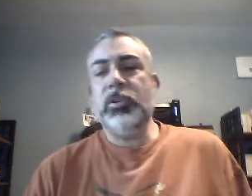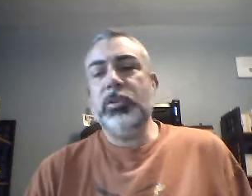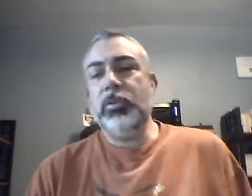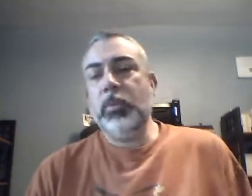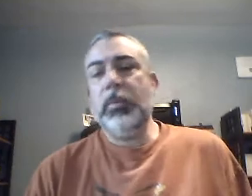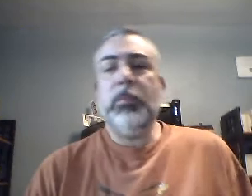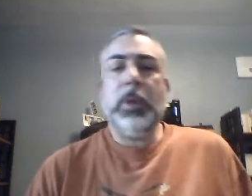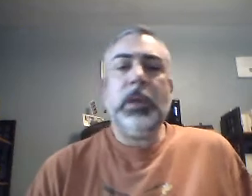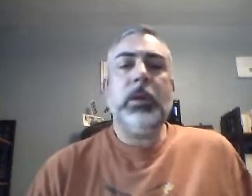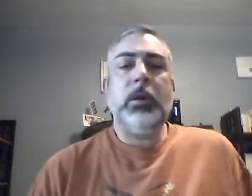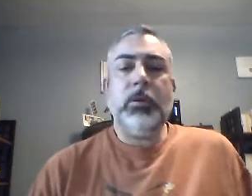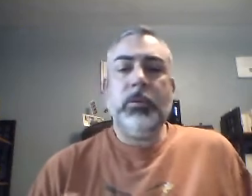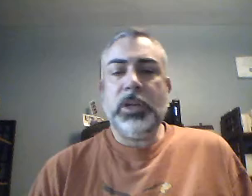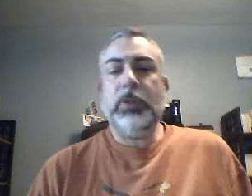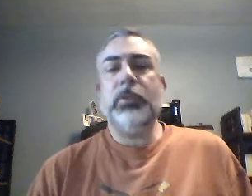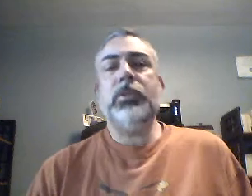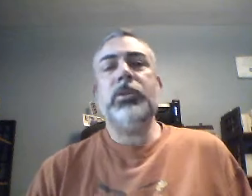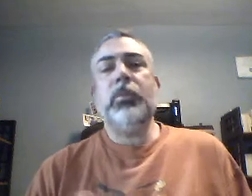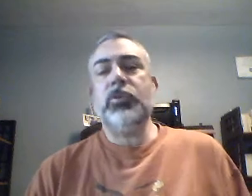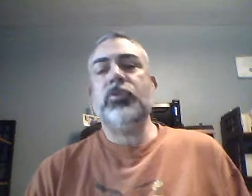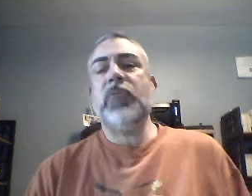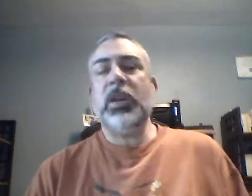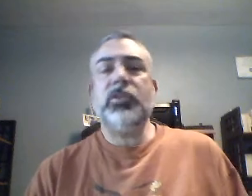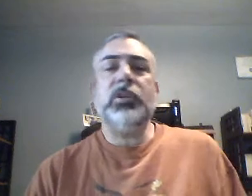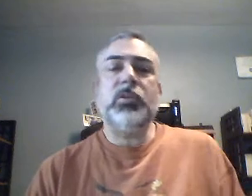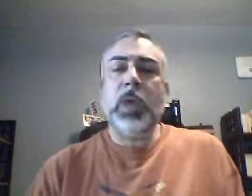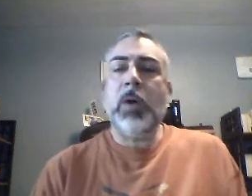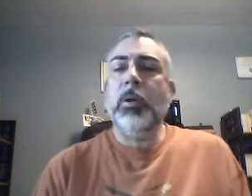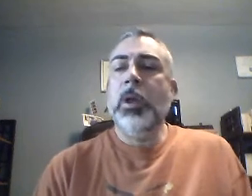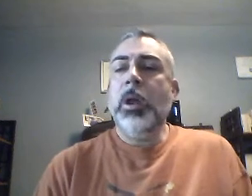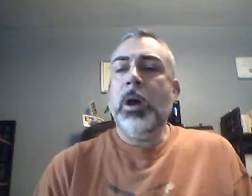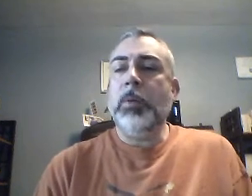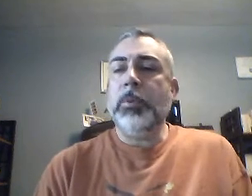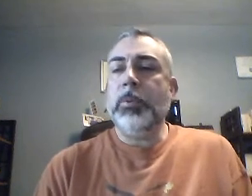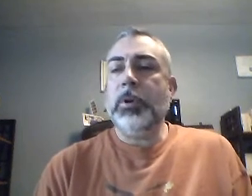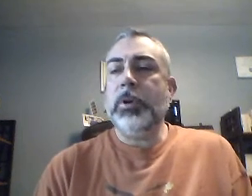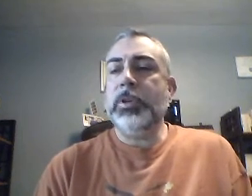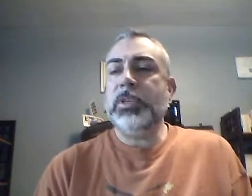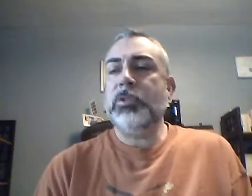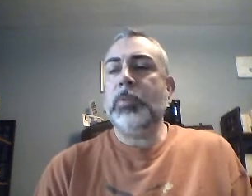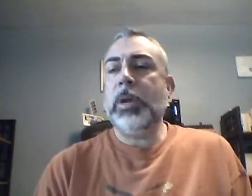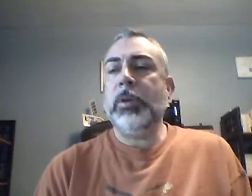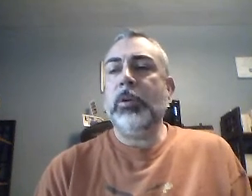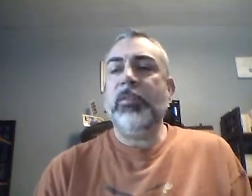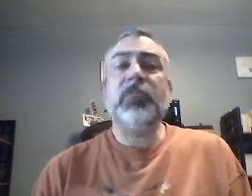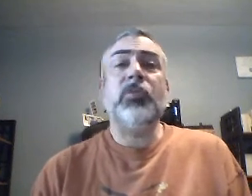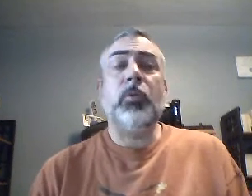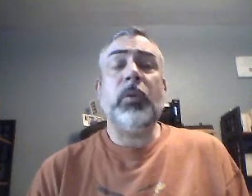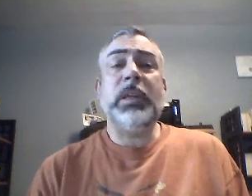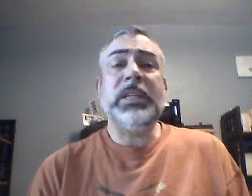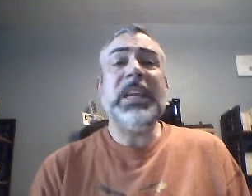to women, men, under genders, emotional attraction as well, with regard to sexuality or affectional orientation.